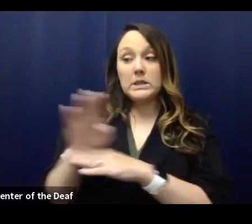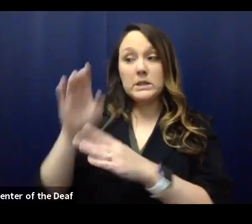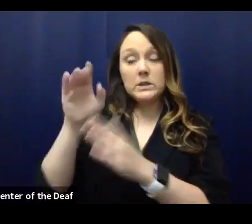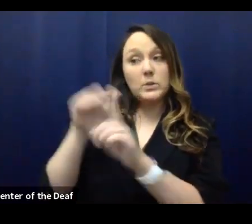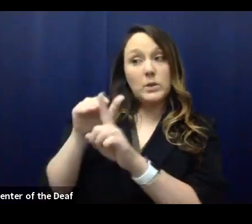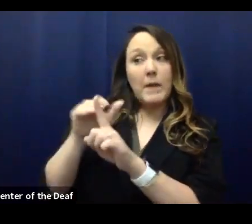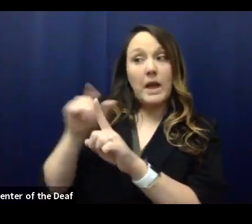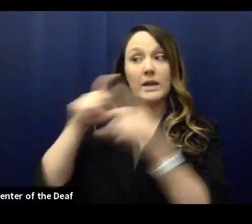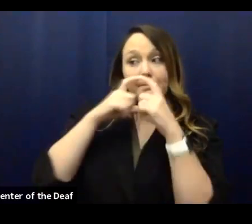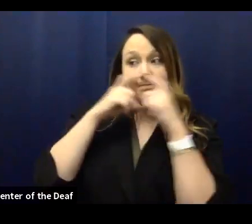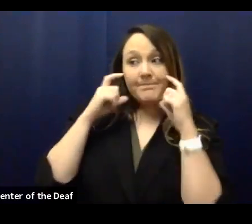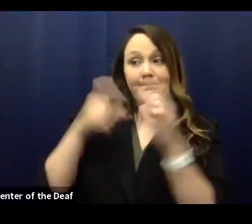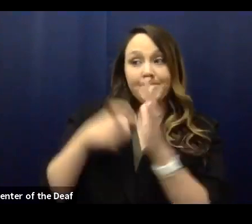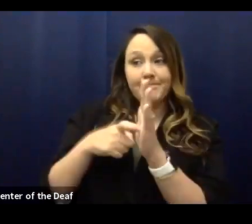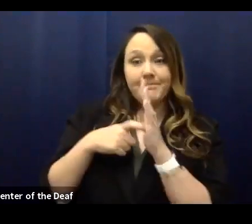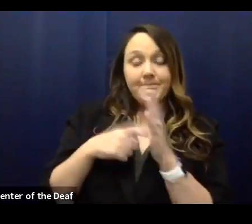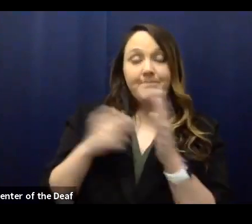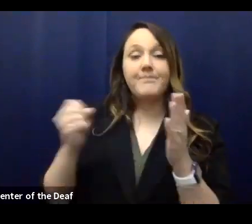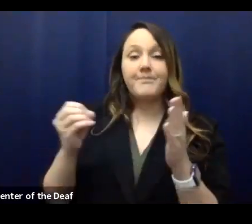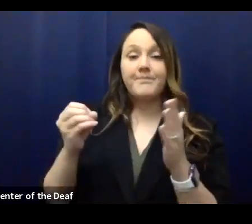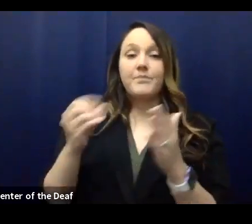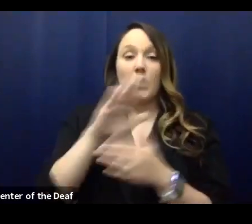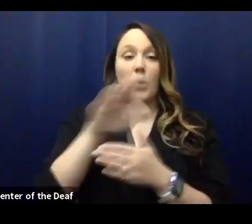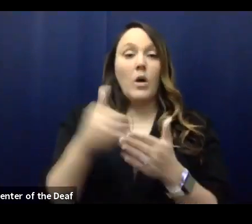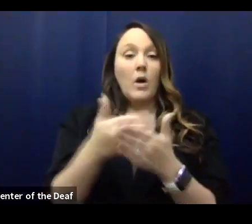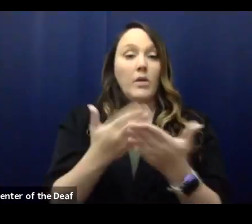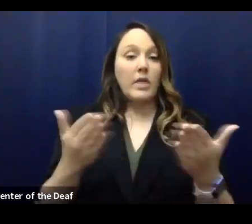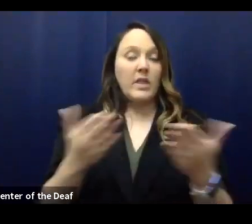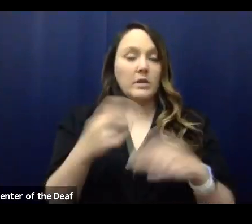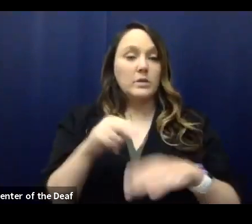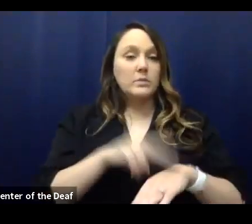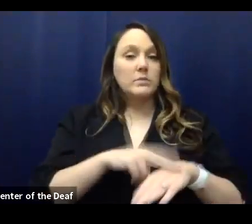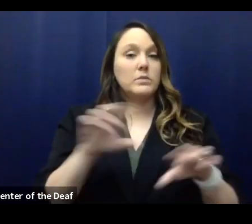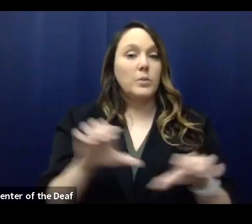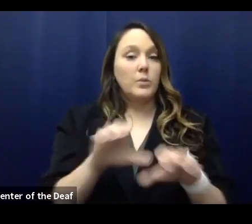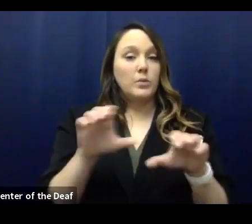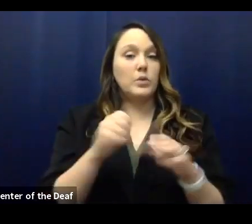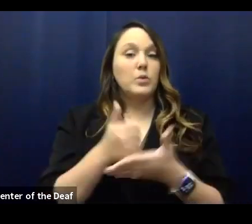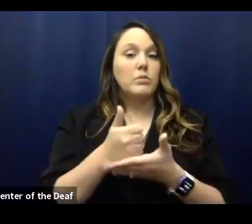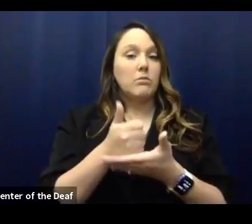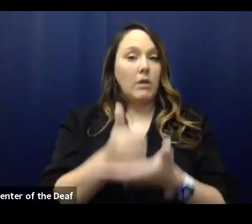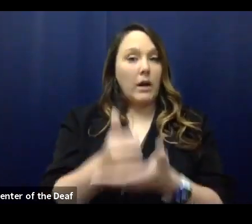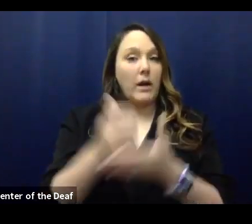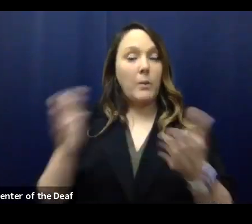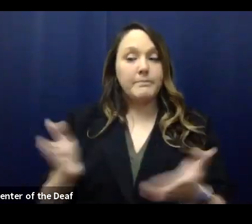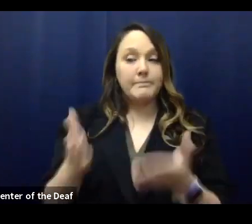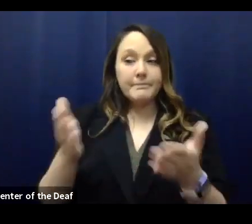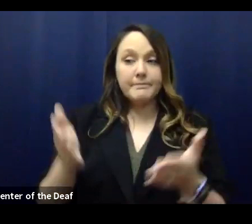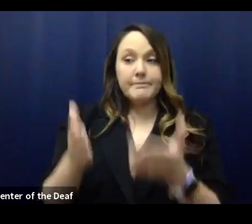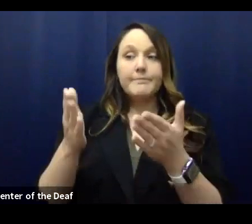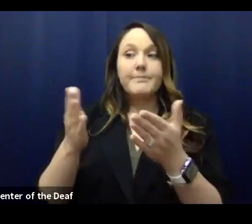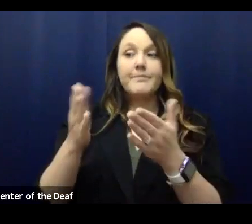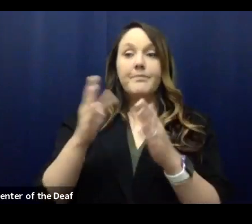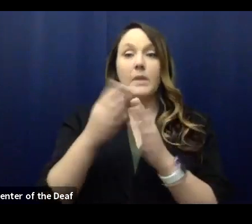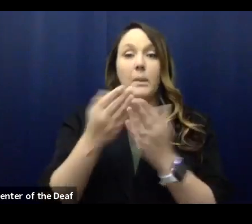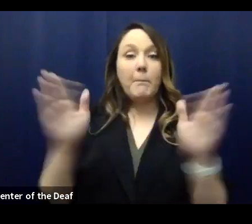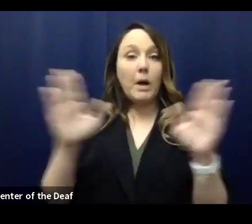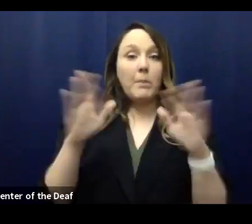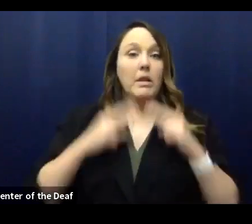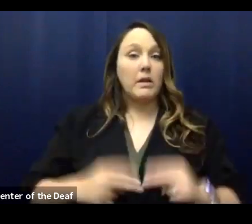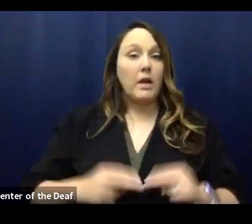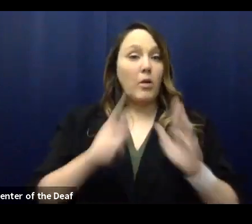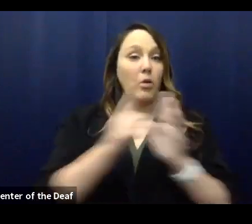information with them. Uh, so we're doing all the things that we normally do to help enforce public health laws and rules. Um,